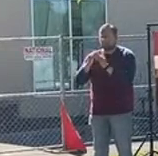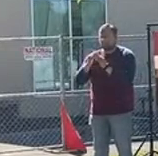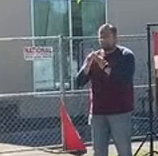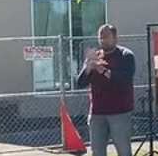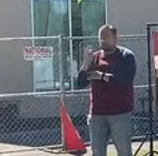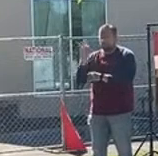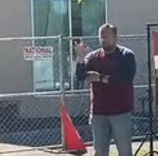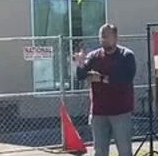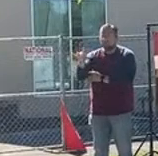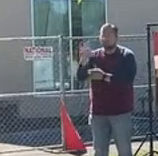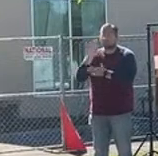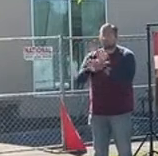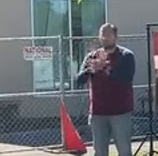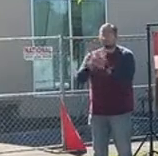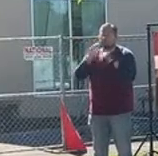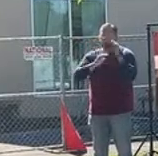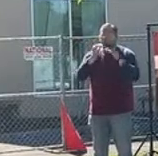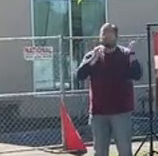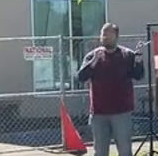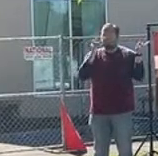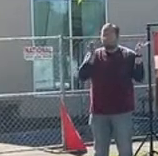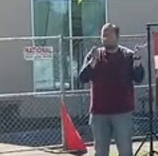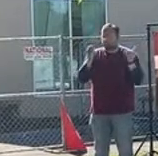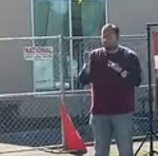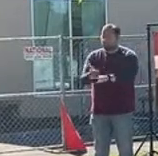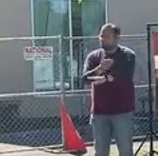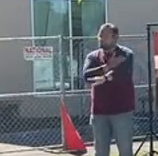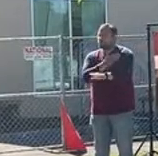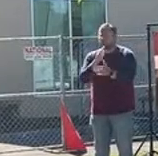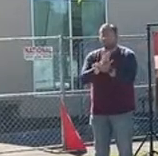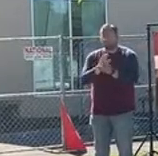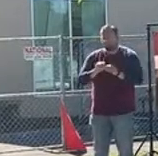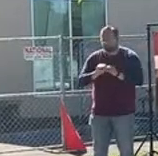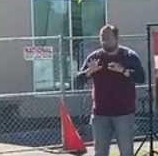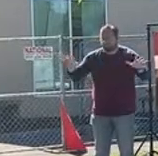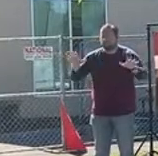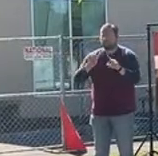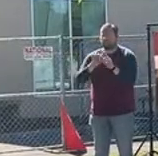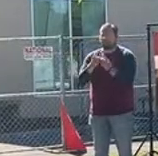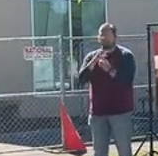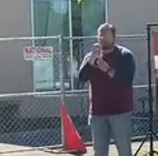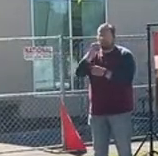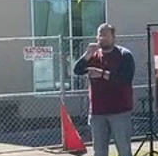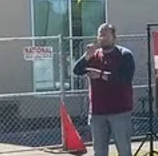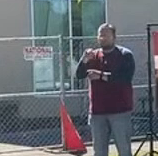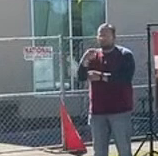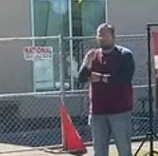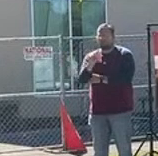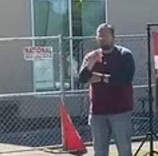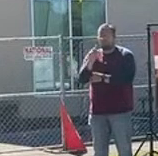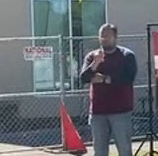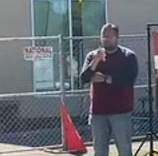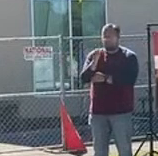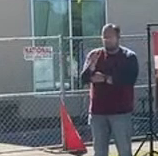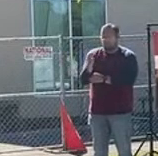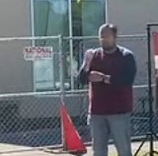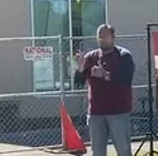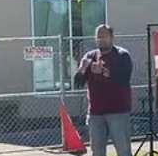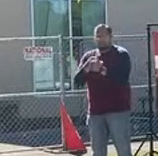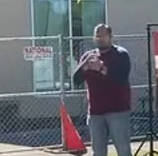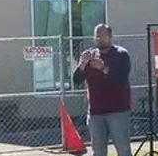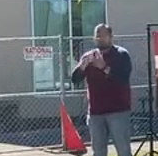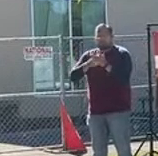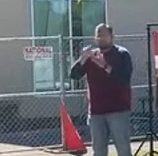buildings. The bond is improving schools across the entire district, and Stevens is one of the first to begin in 2021, this